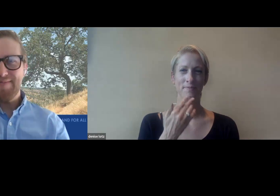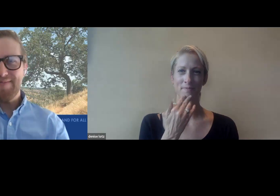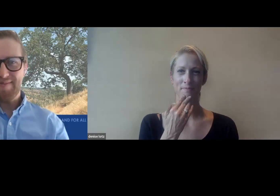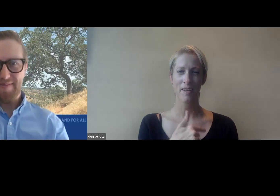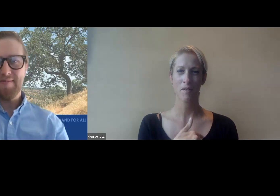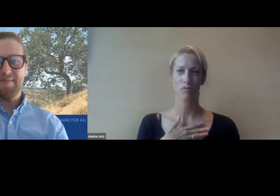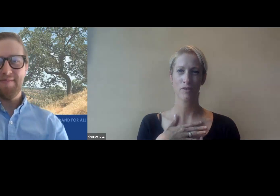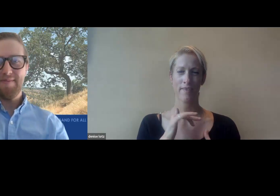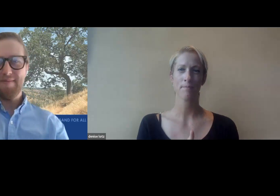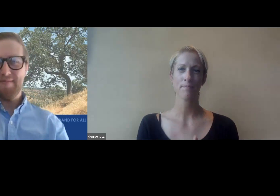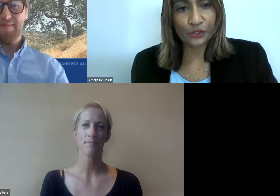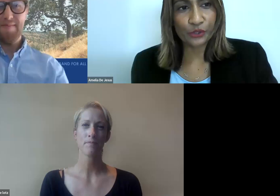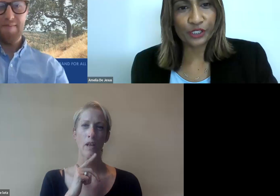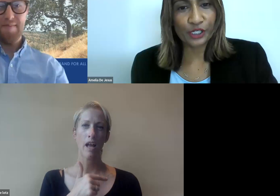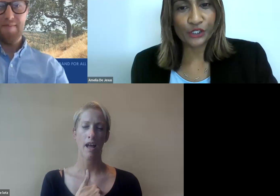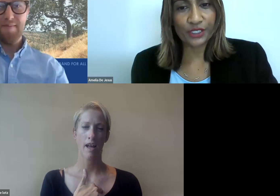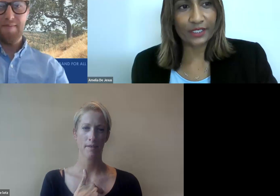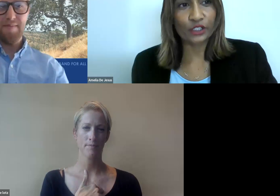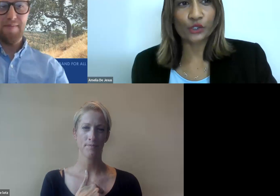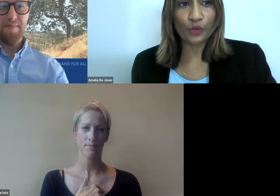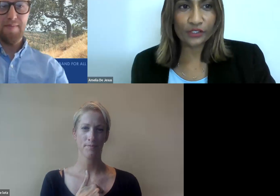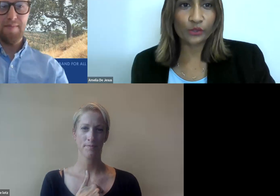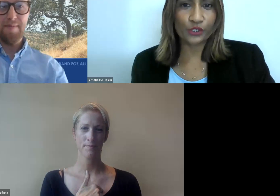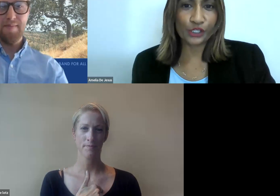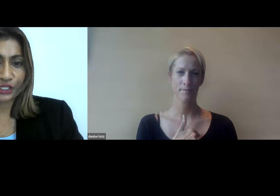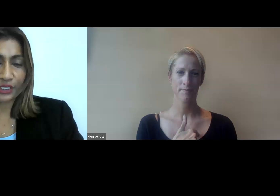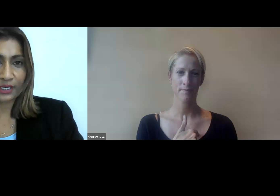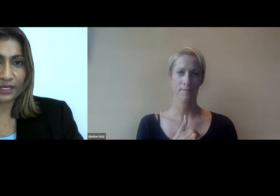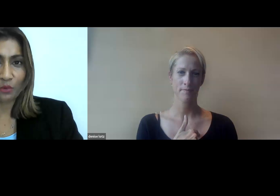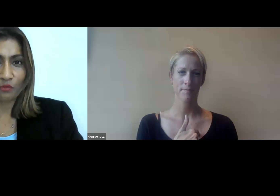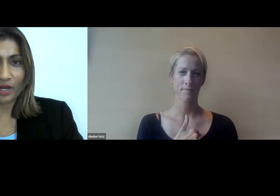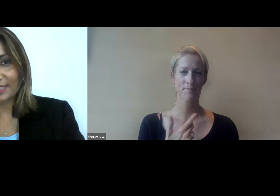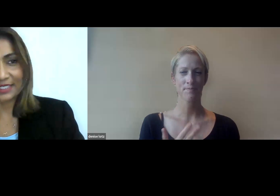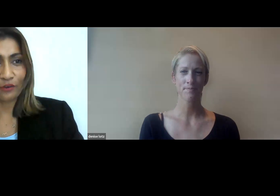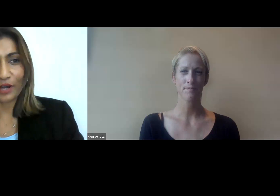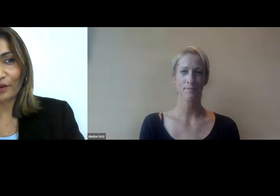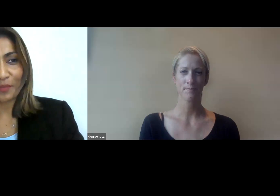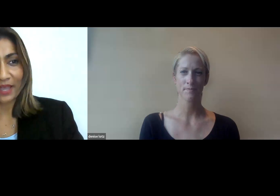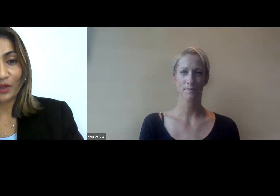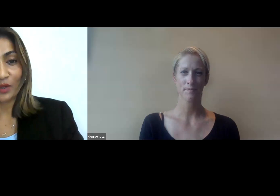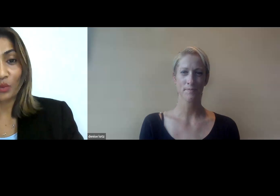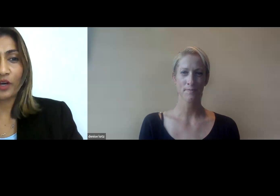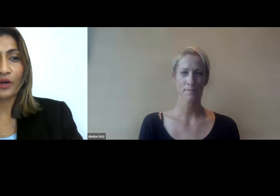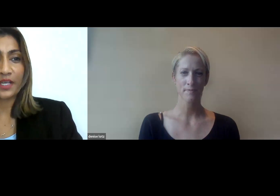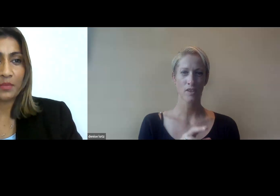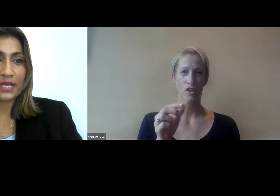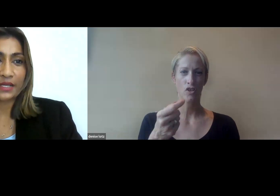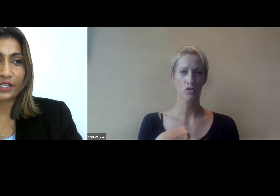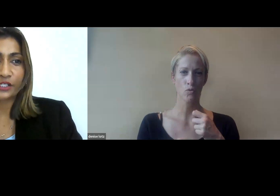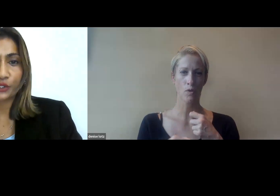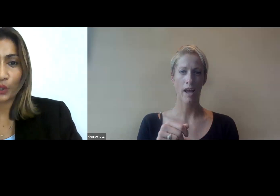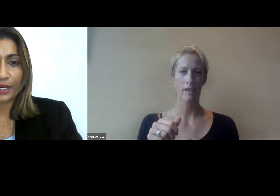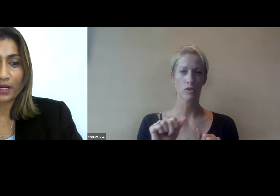appreciate it. The Wireless Infrastructure Association is a trade association, and I want to say right off the bat that we're